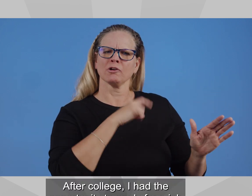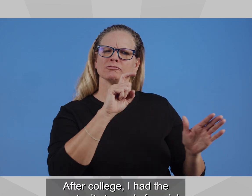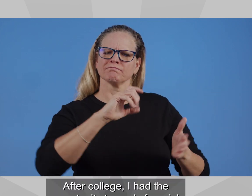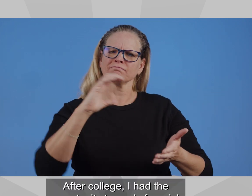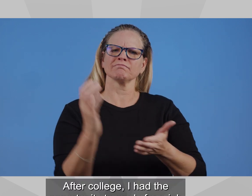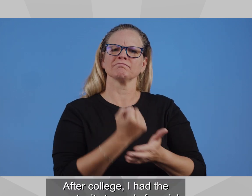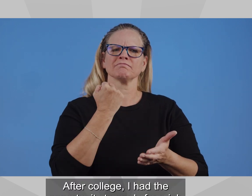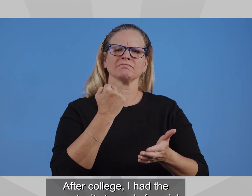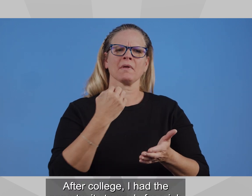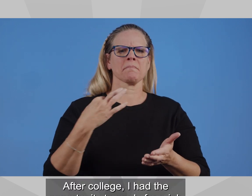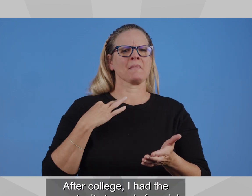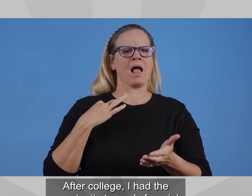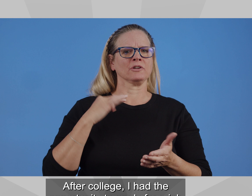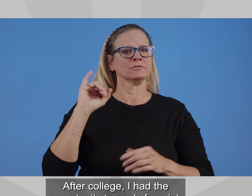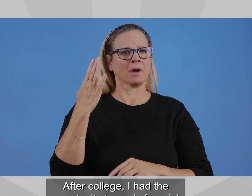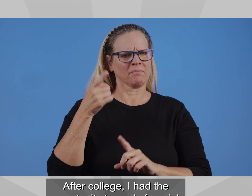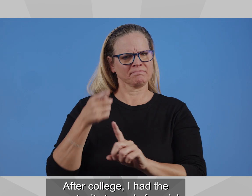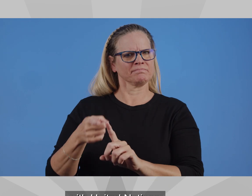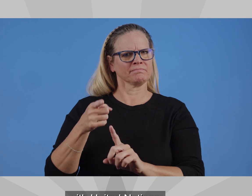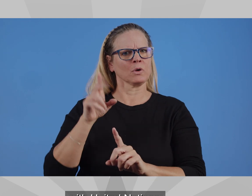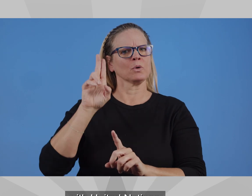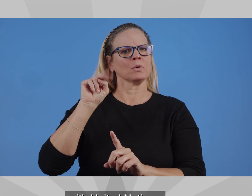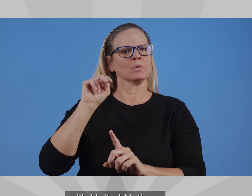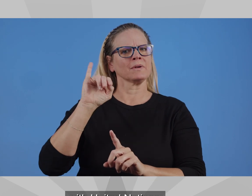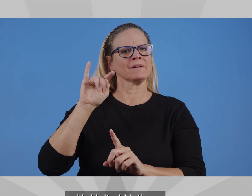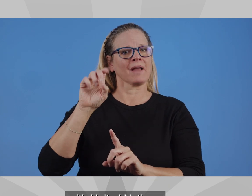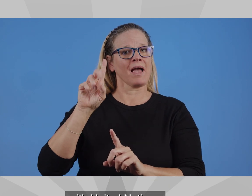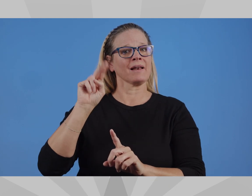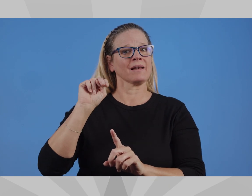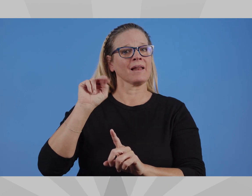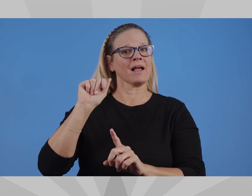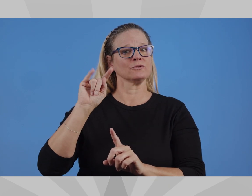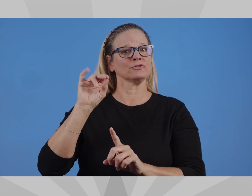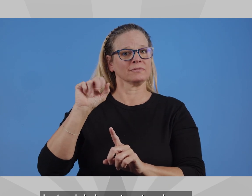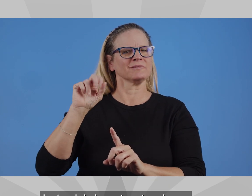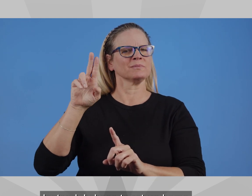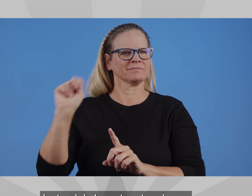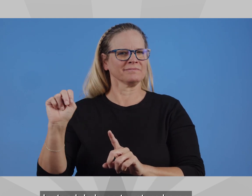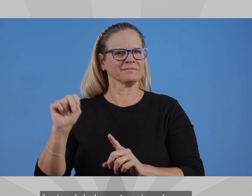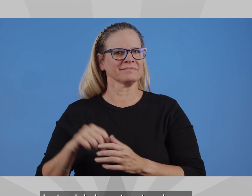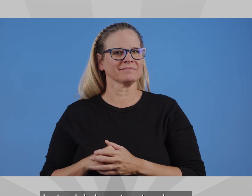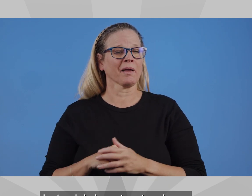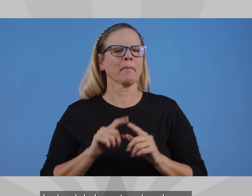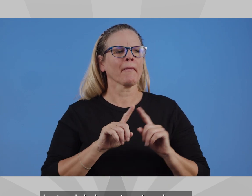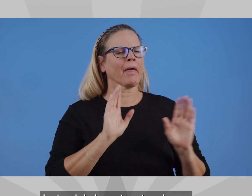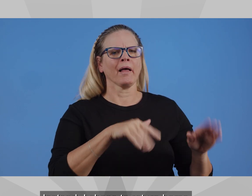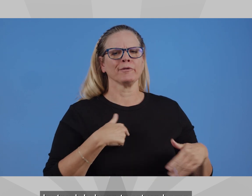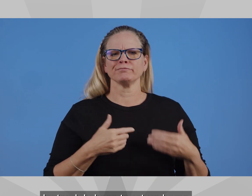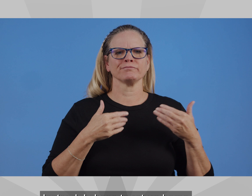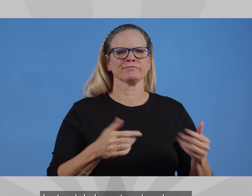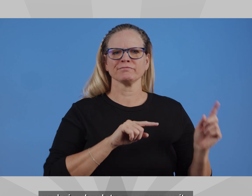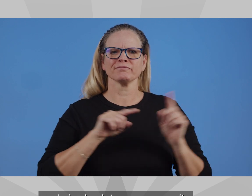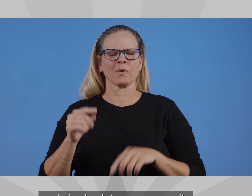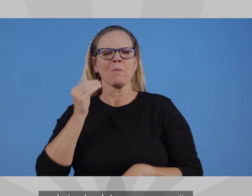After college, I had the opportunity to apply for a job with the United Nations. Instead, I chose to